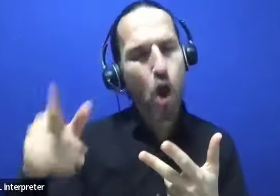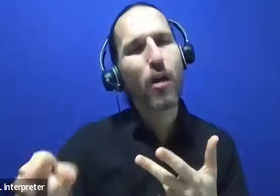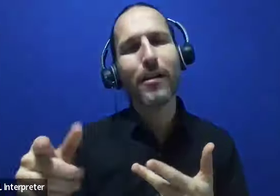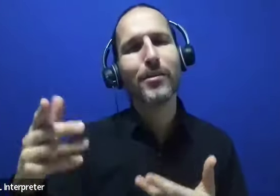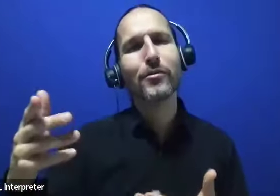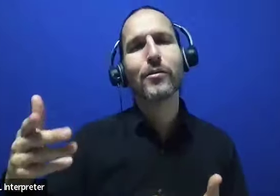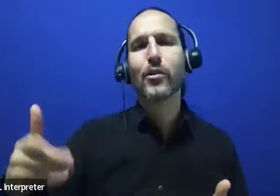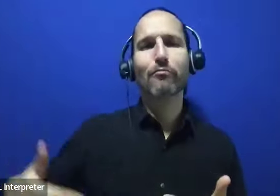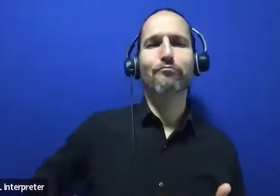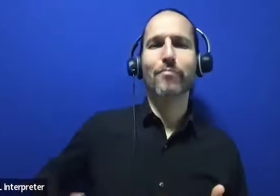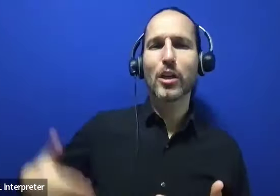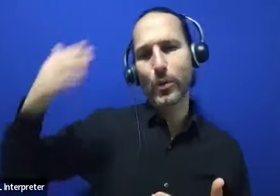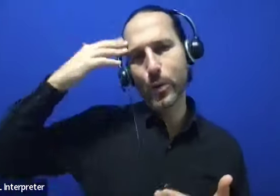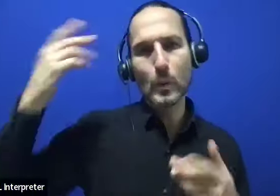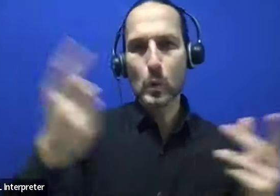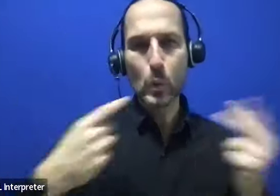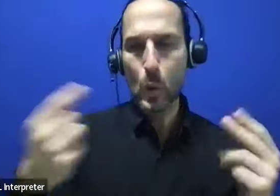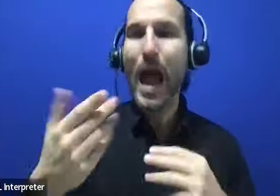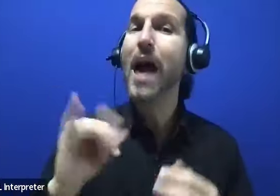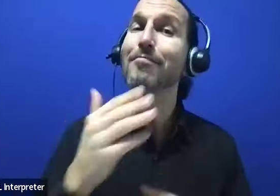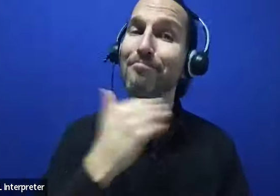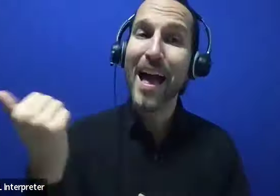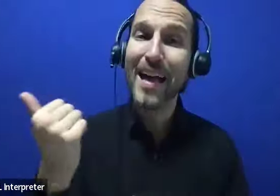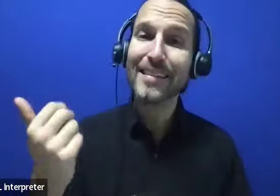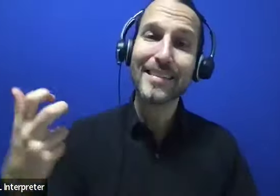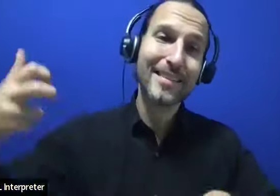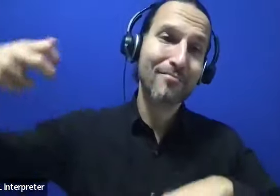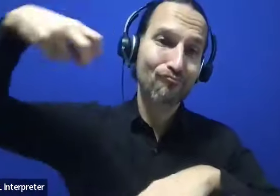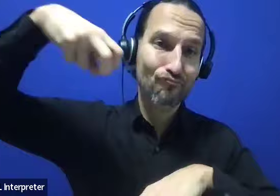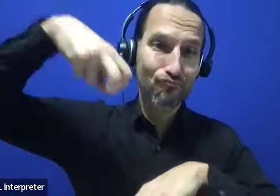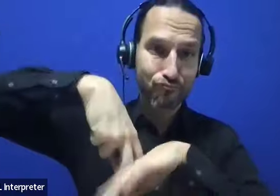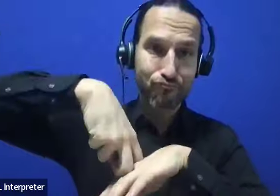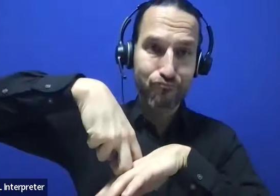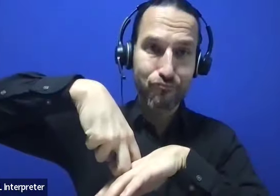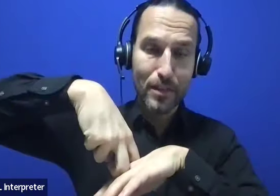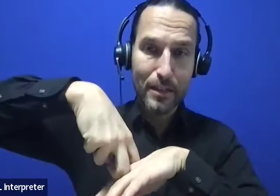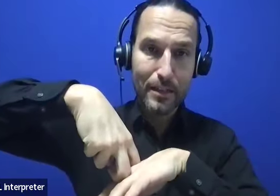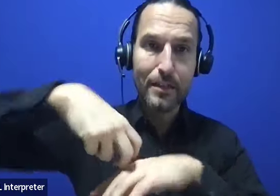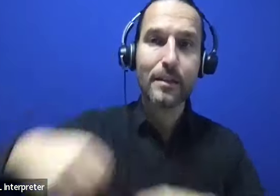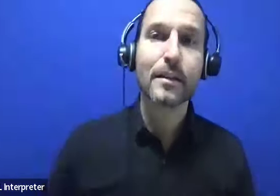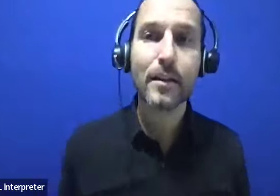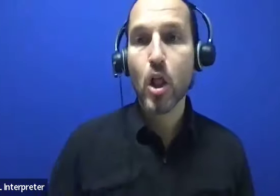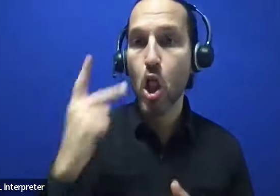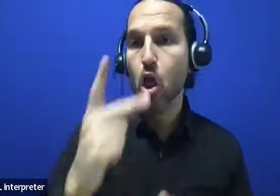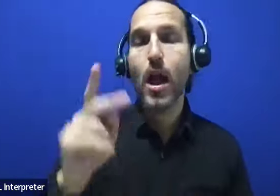Nobody taught this kid that the best way to look at an iPad was in this position.